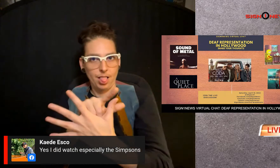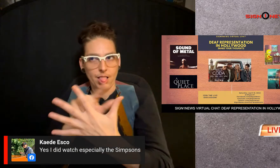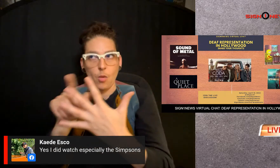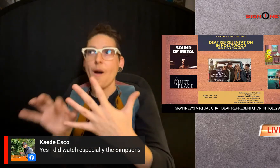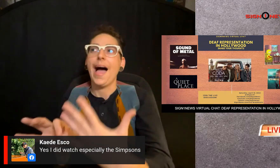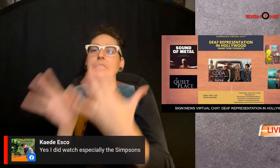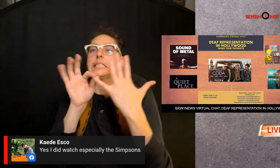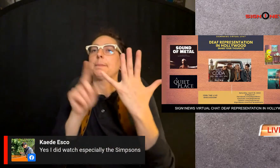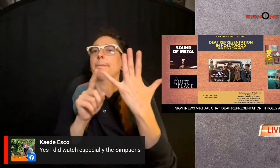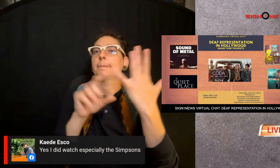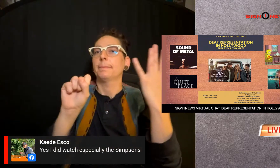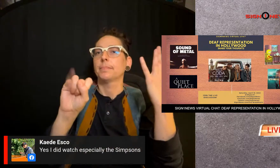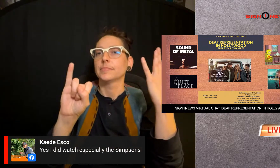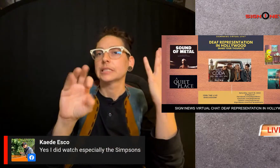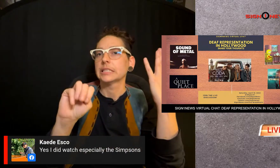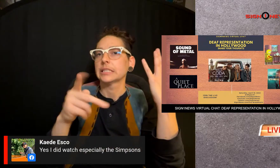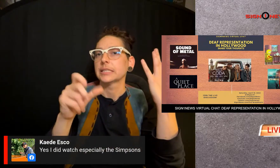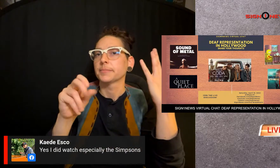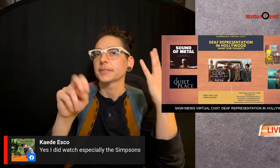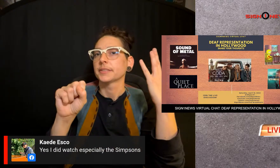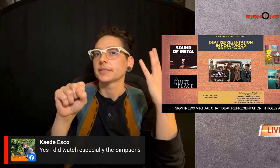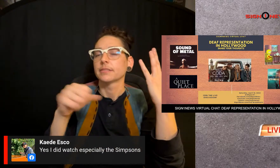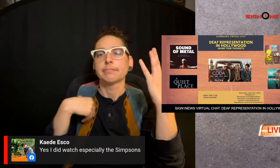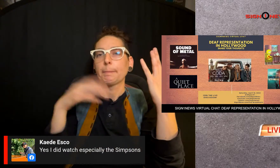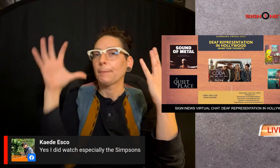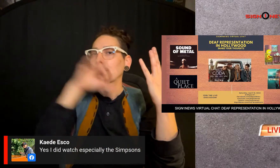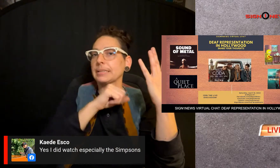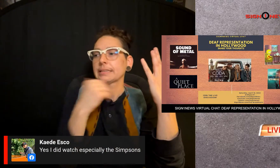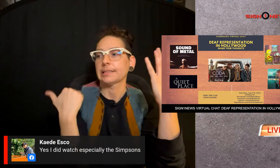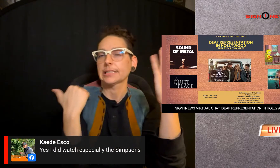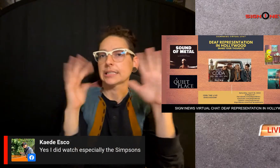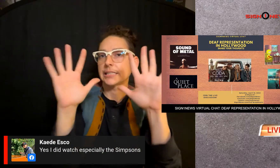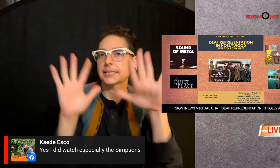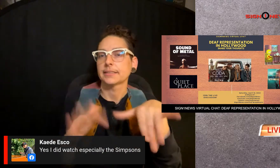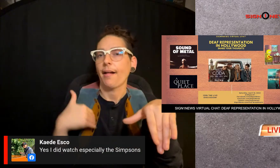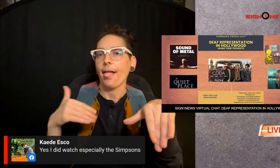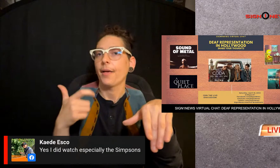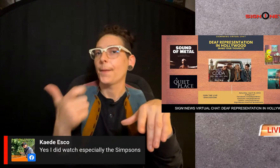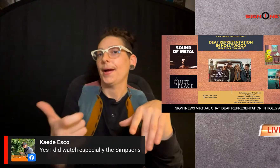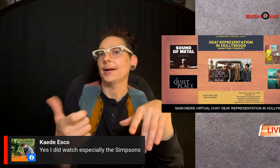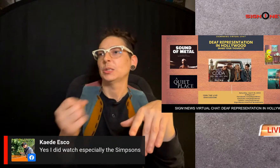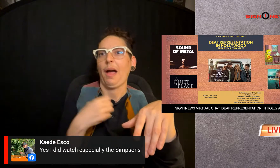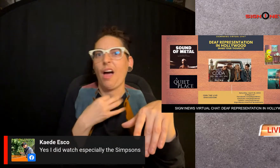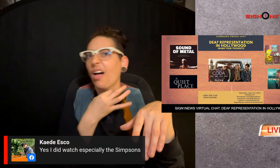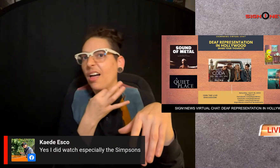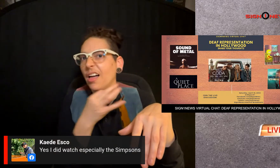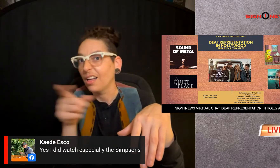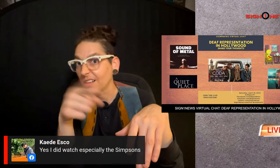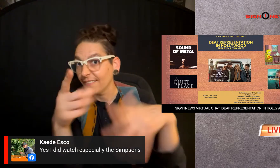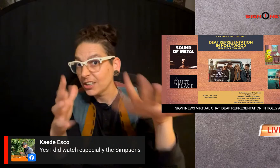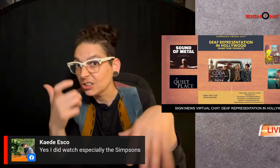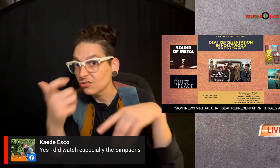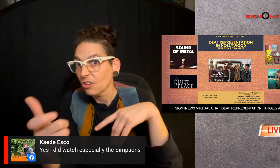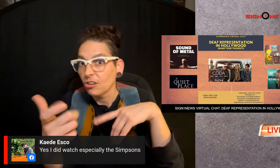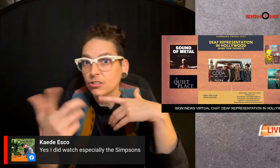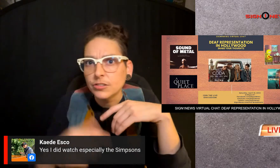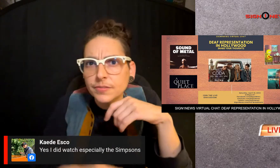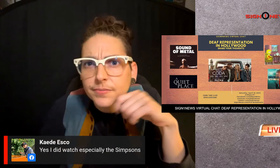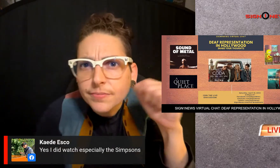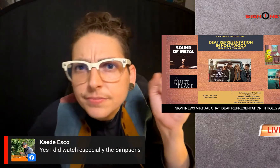I think I watched all 5 of them with the exception of The Simpsons. I missed it last Sunday. I'm just curious what you guys thought.